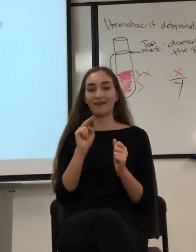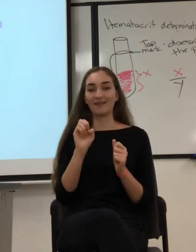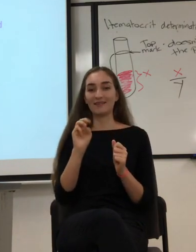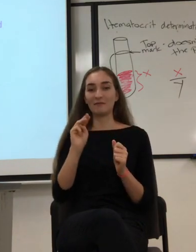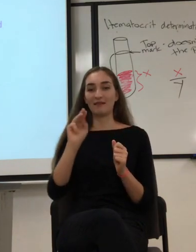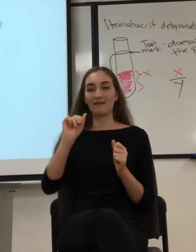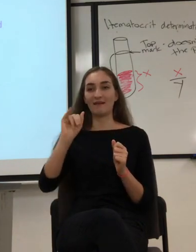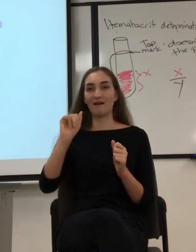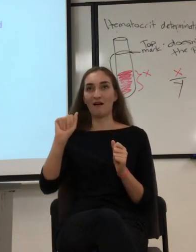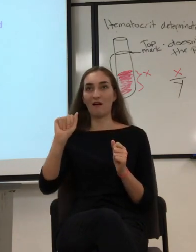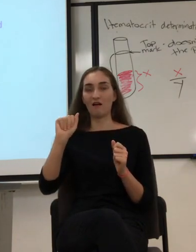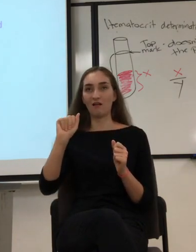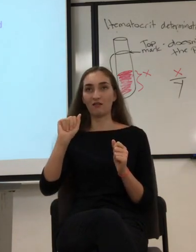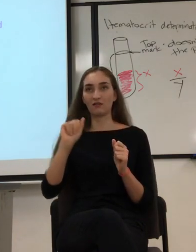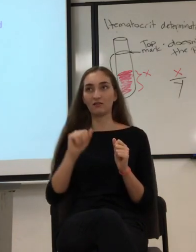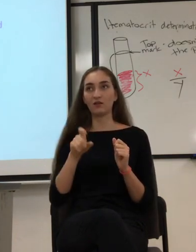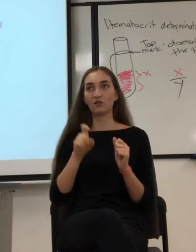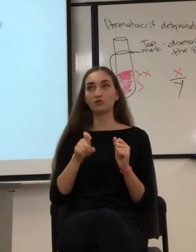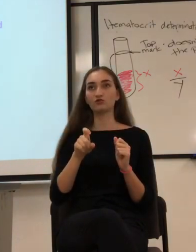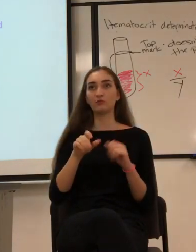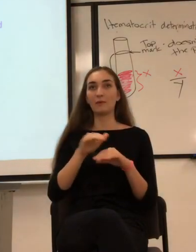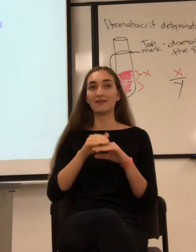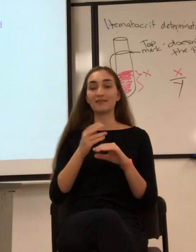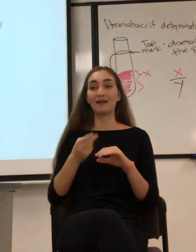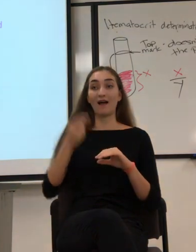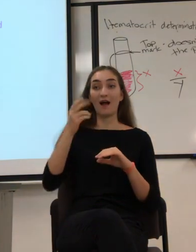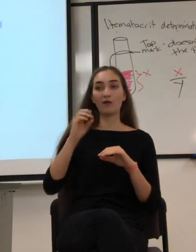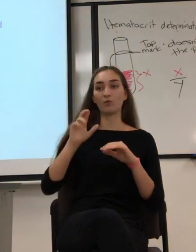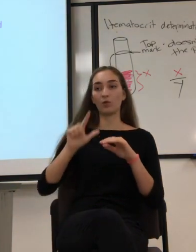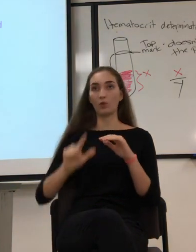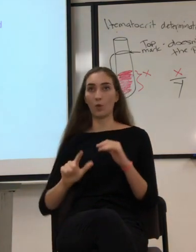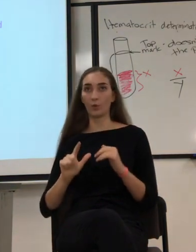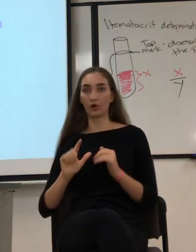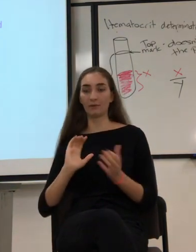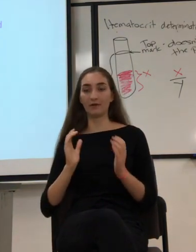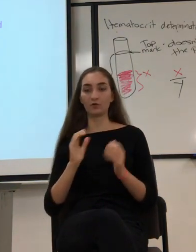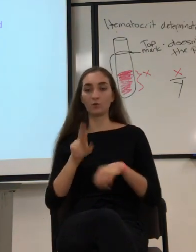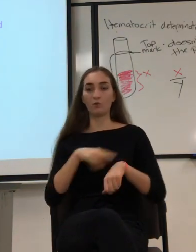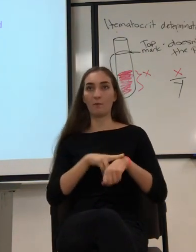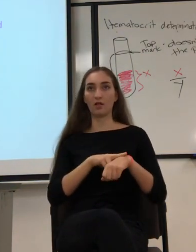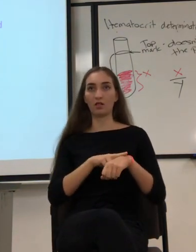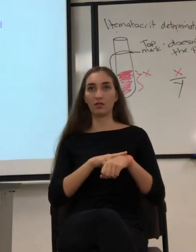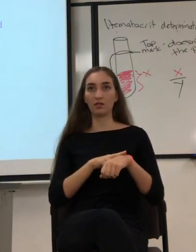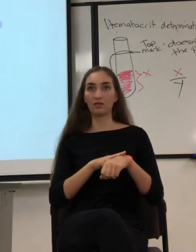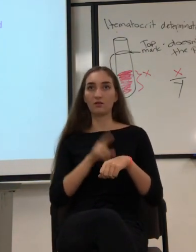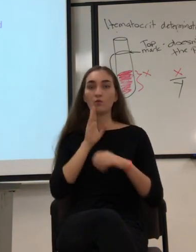It should be basically higher or lower than the normal range. You would expect a low value.